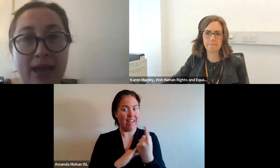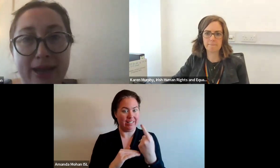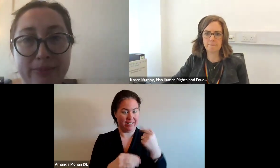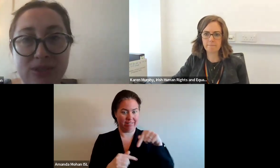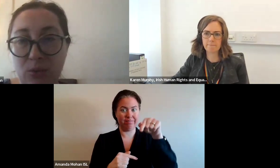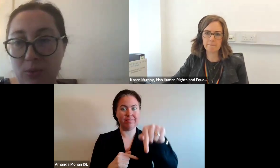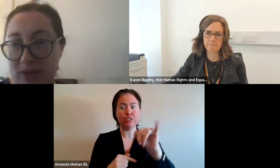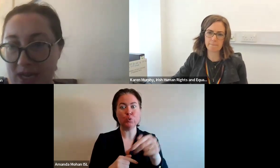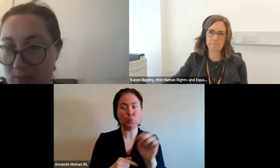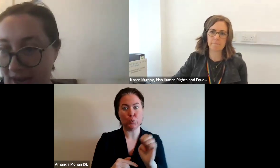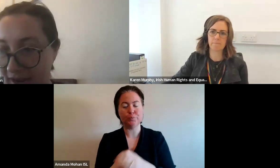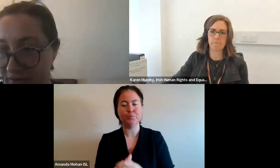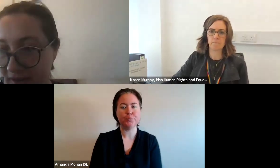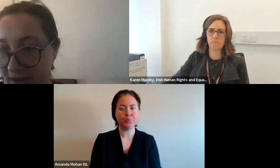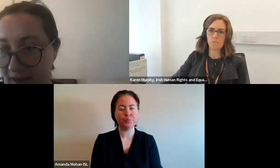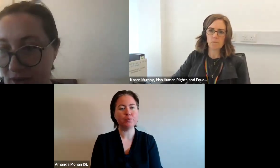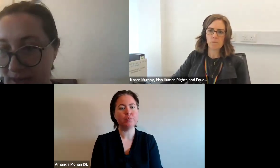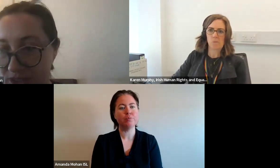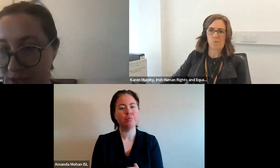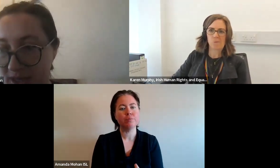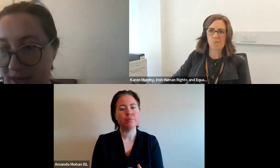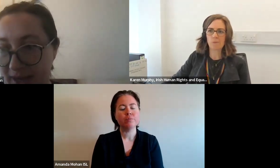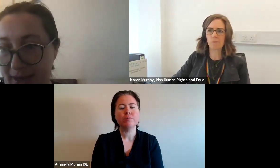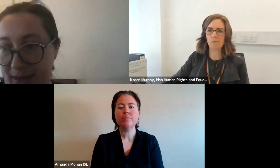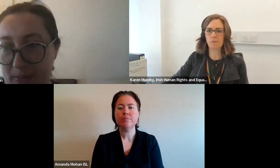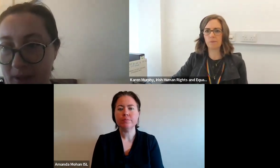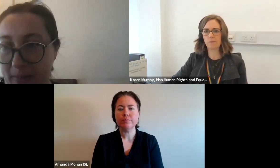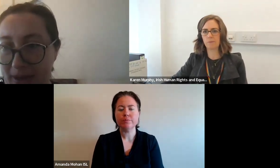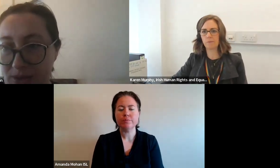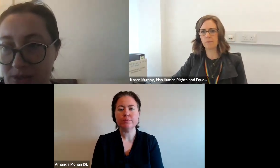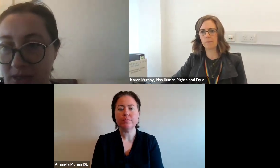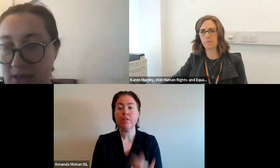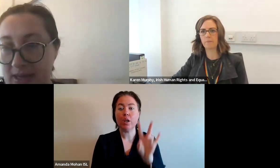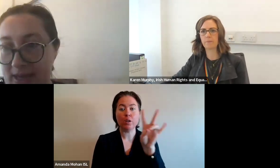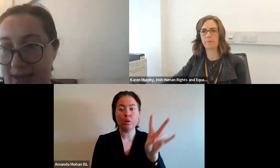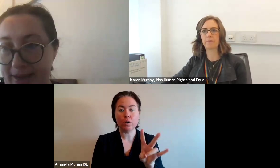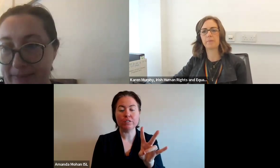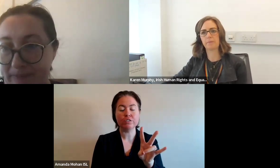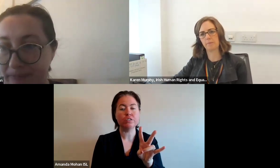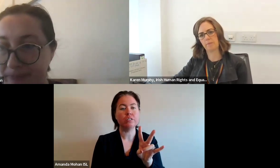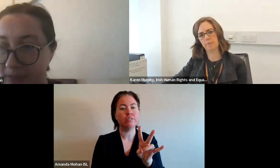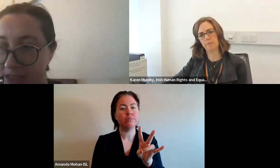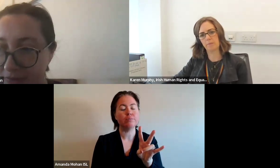June. So we have a question about